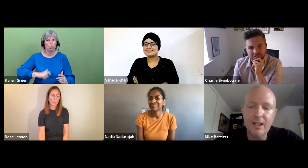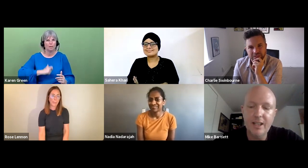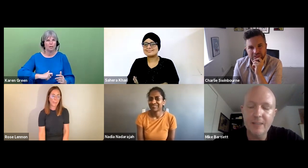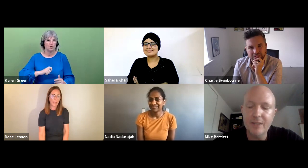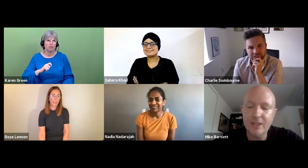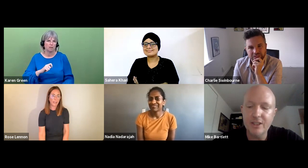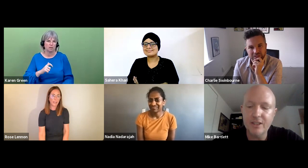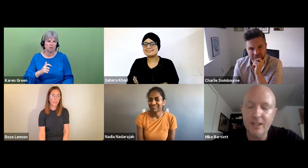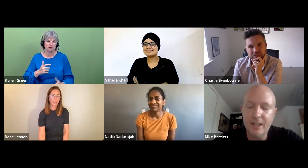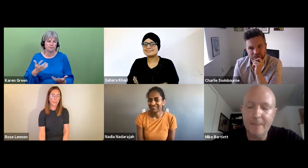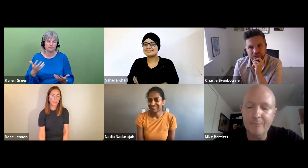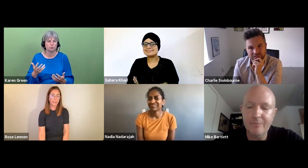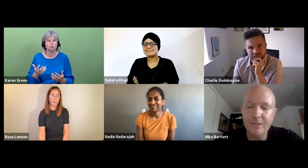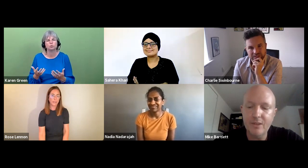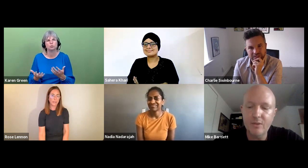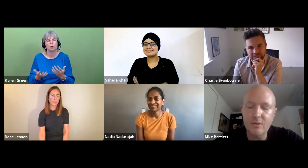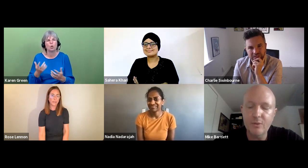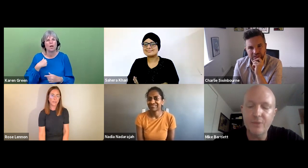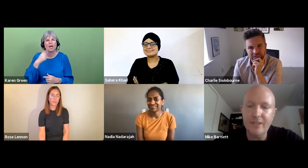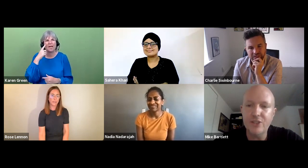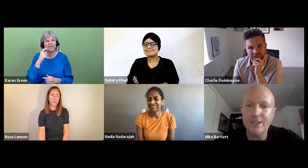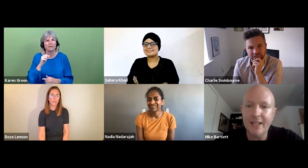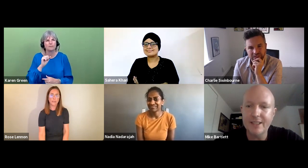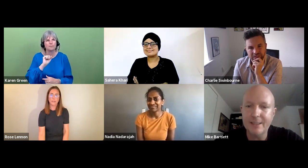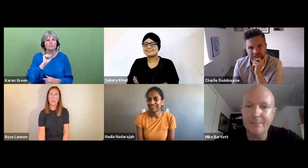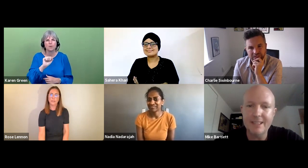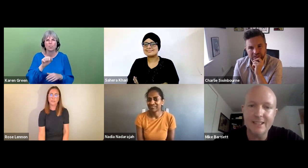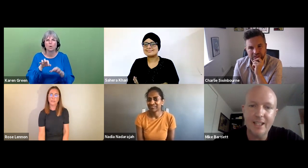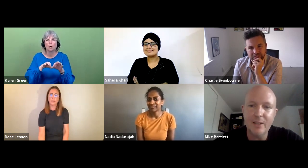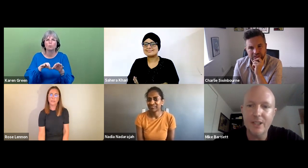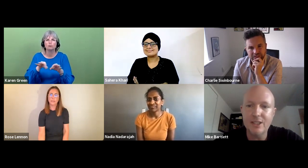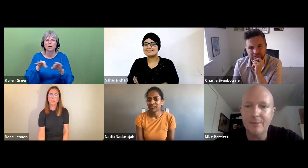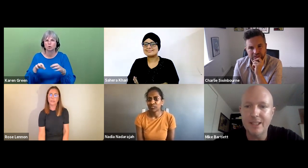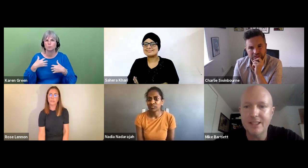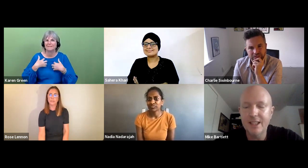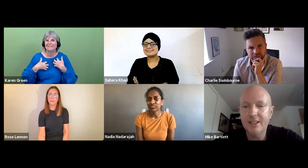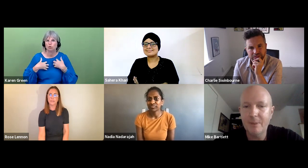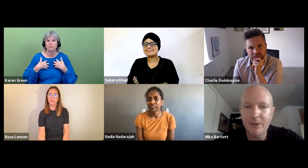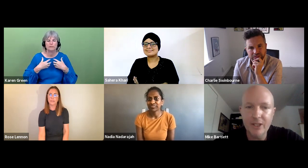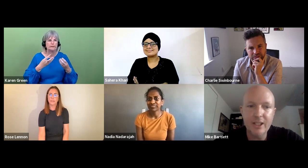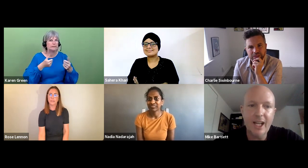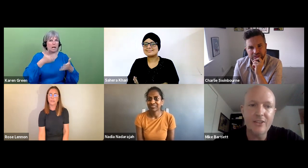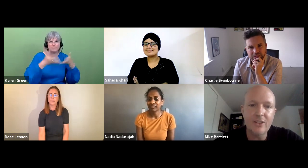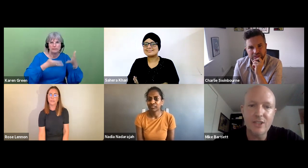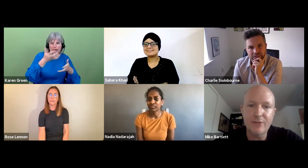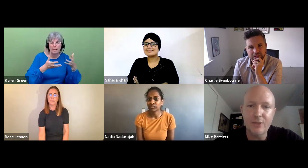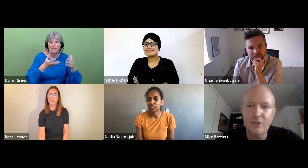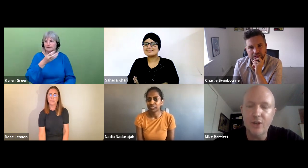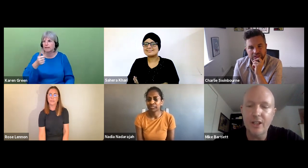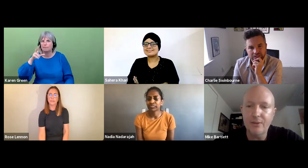think the production was very interesting, having some bits in sign language, some bits spoken, and so different. You got, for